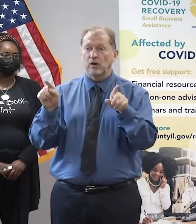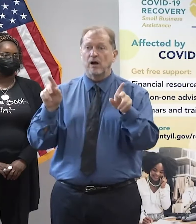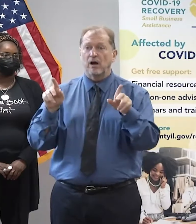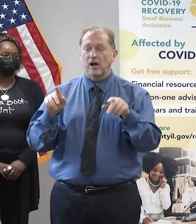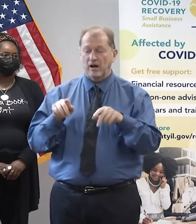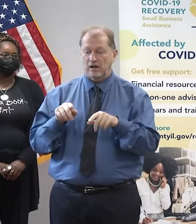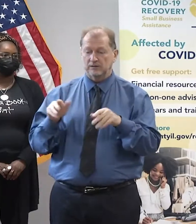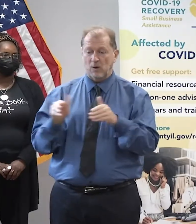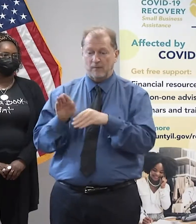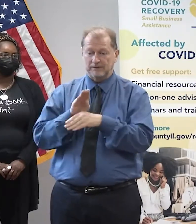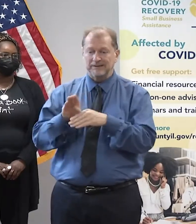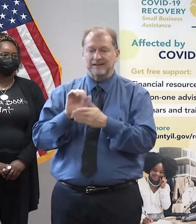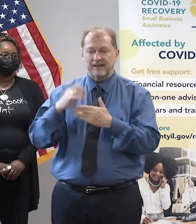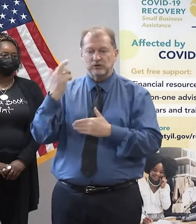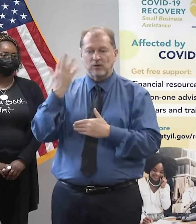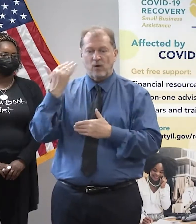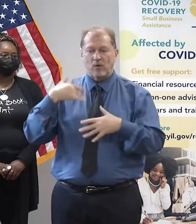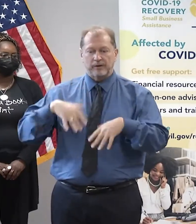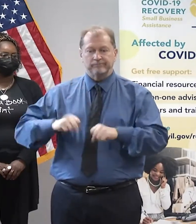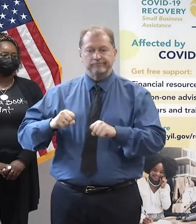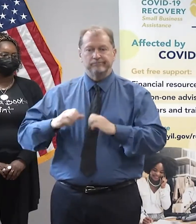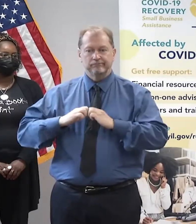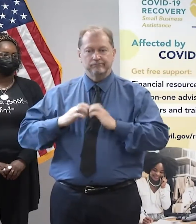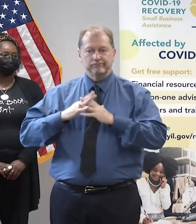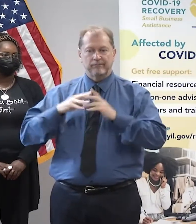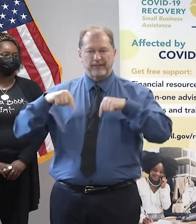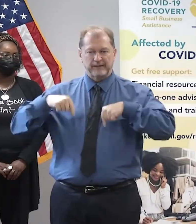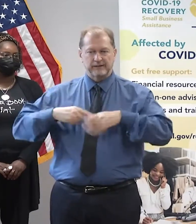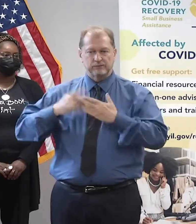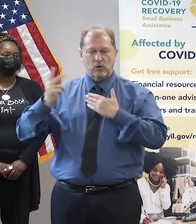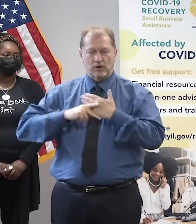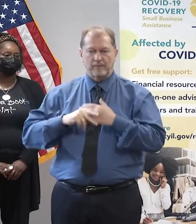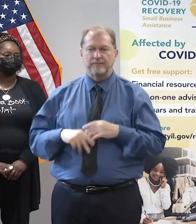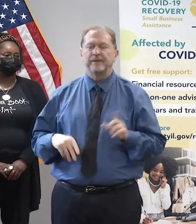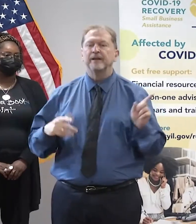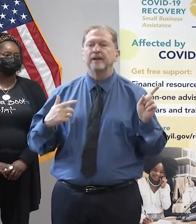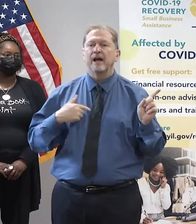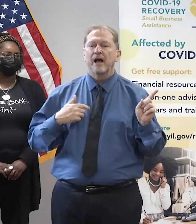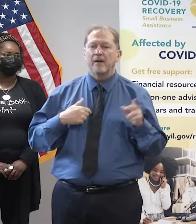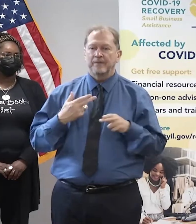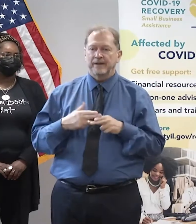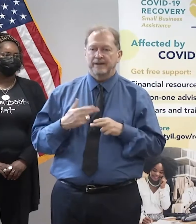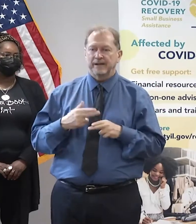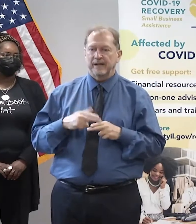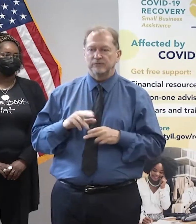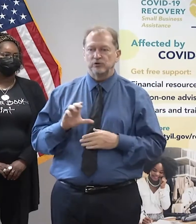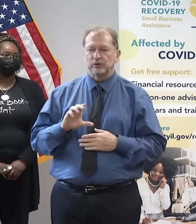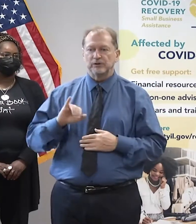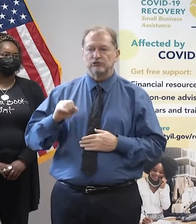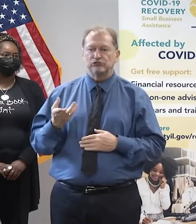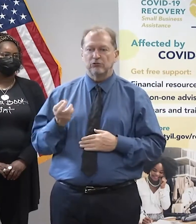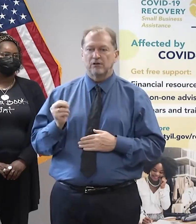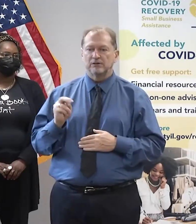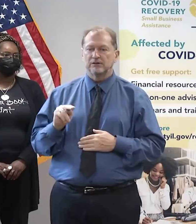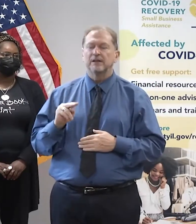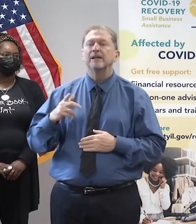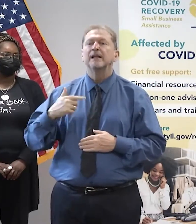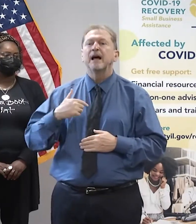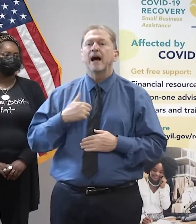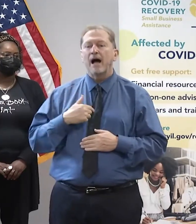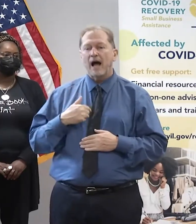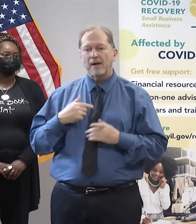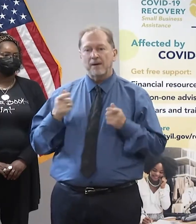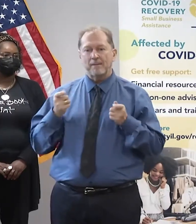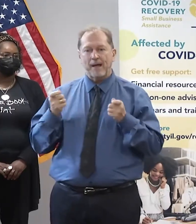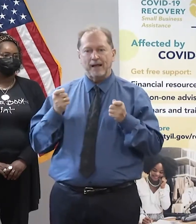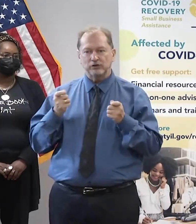today and the reason we created this program. My name is Sharice Quinana Johnson, and I am a managing partner at Next Street,